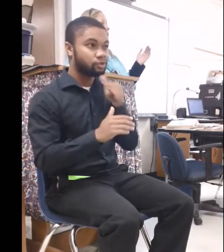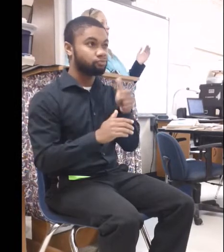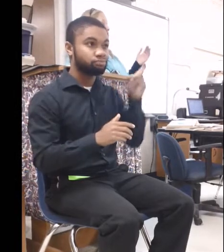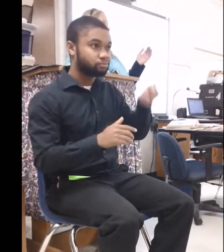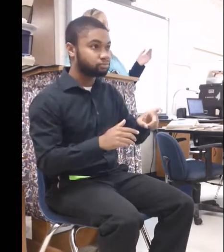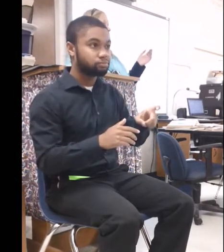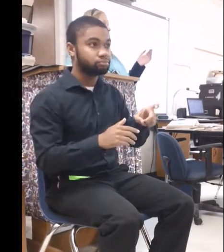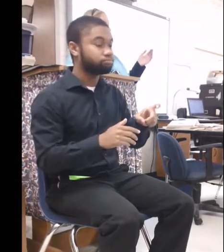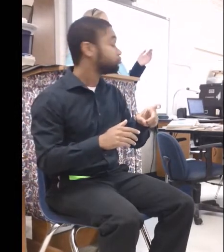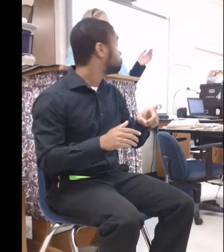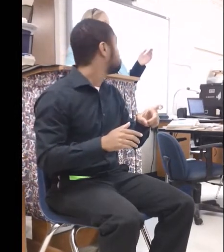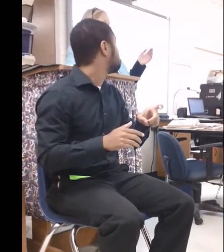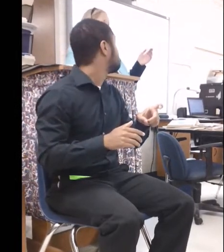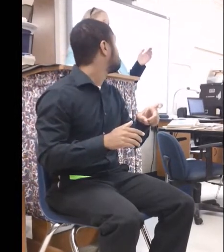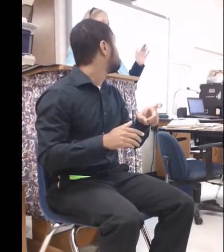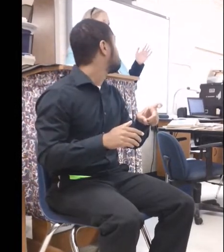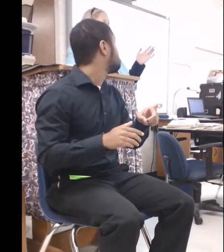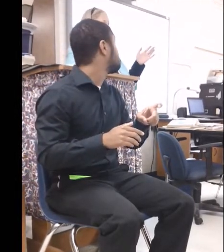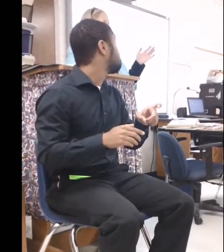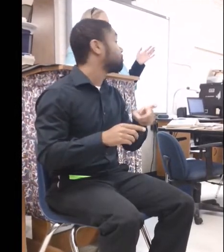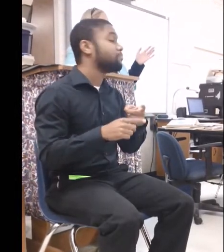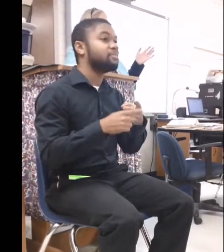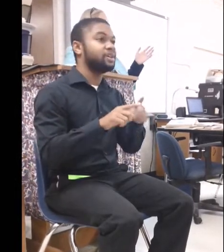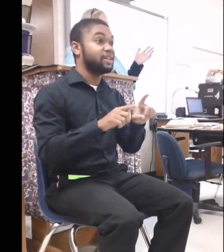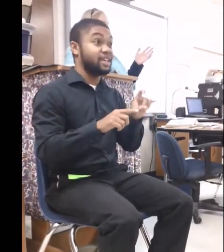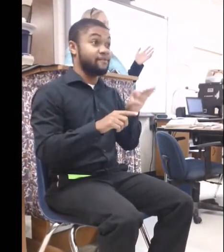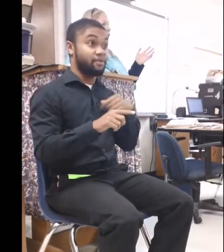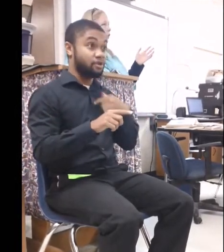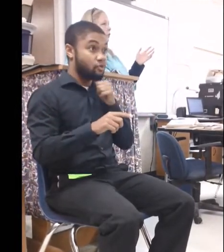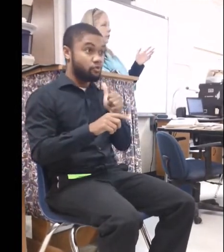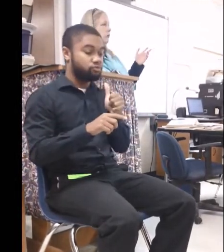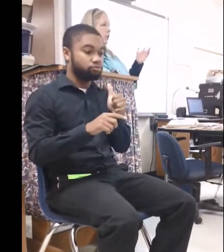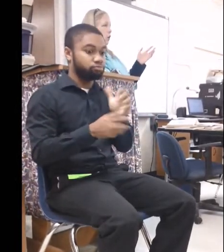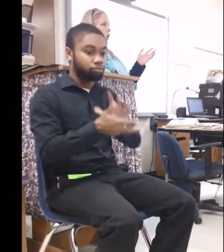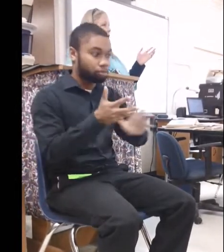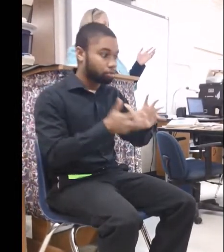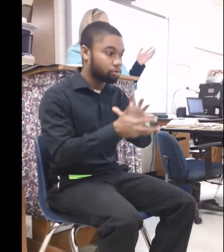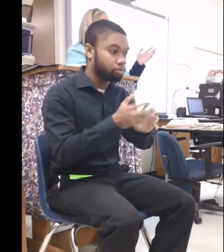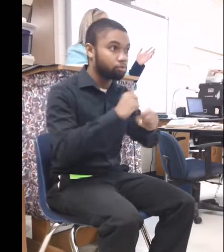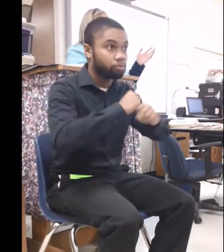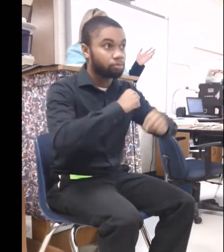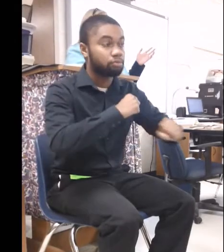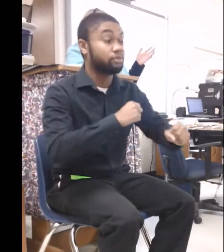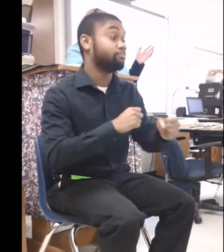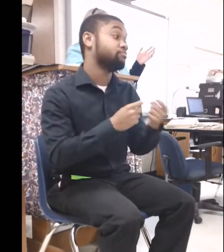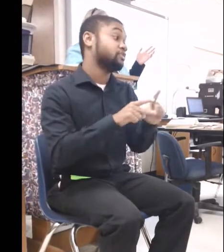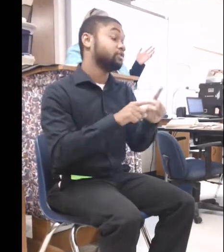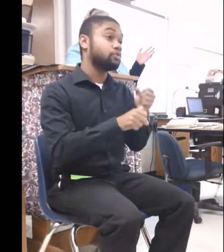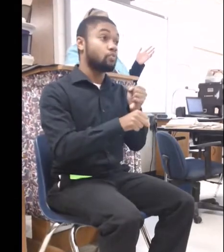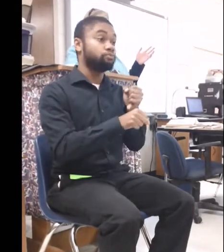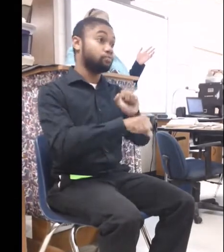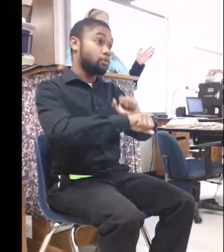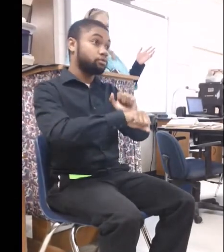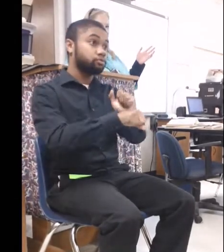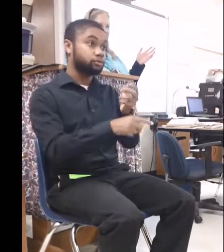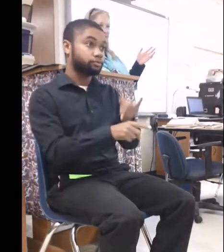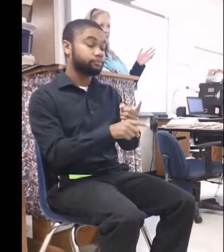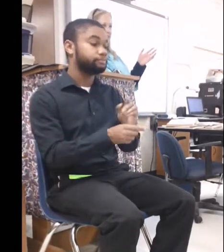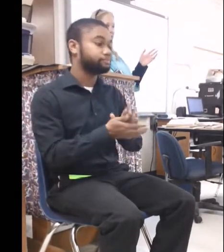and simplify it. But you're going to have a mess. It's going to be long. But it works. It's mathematically